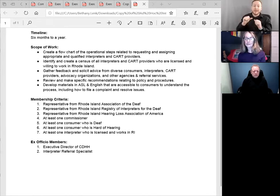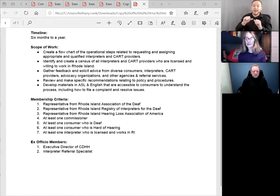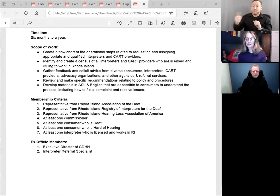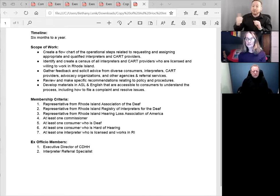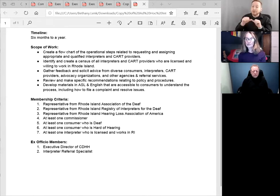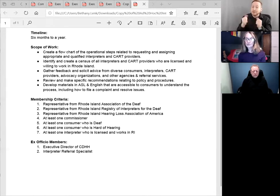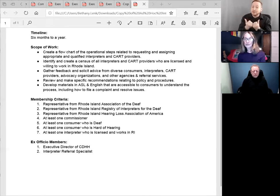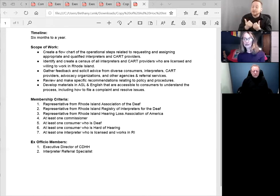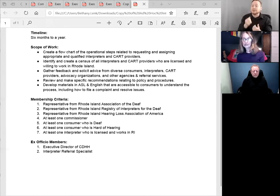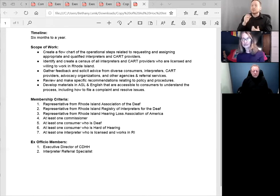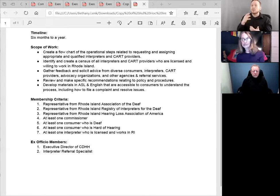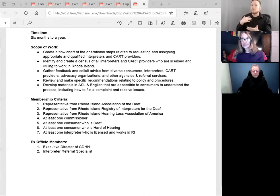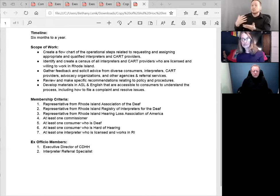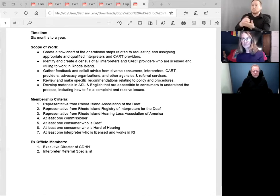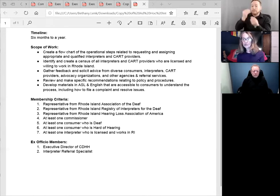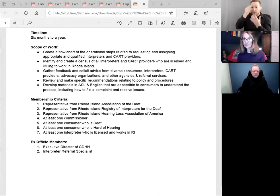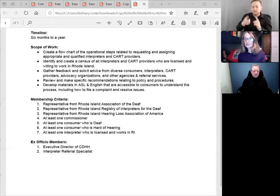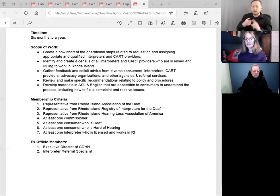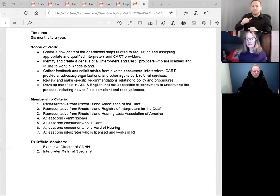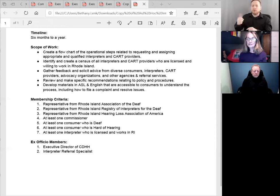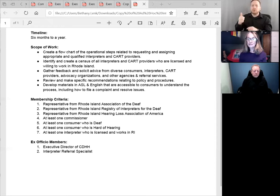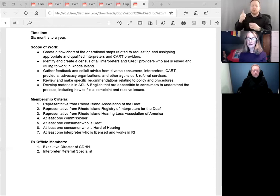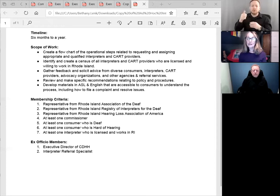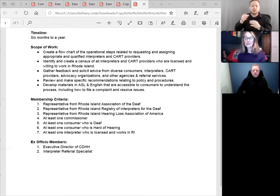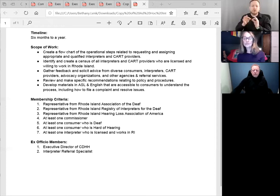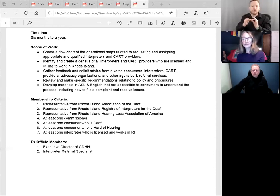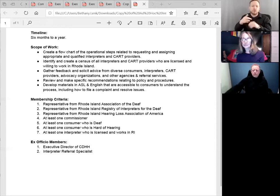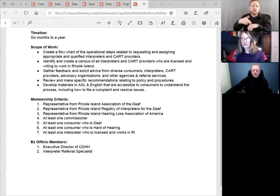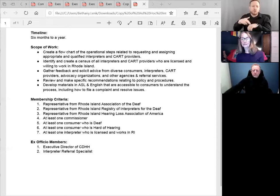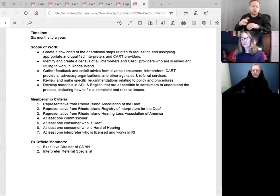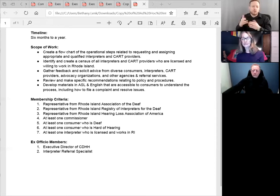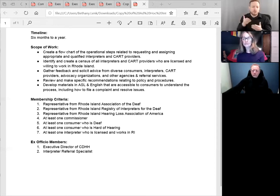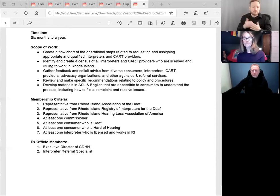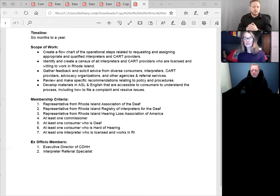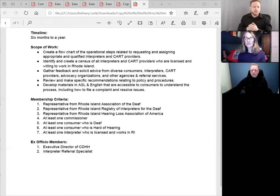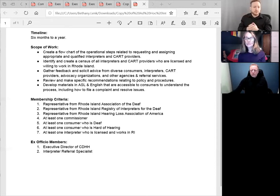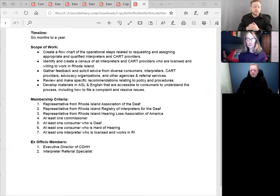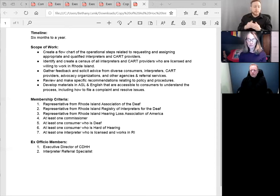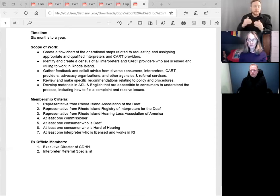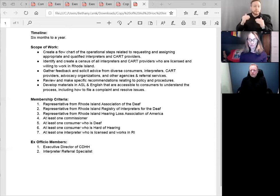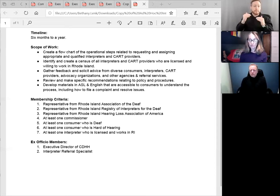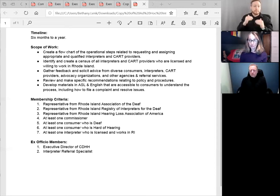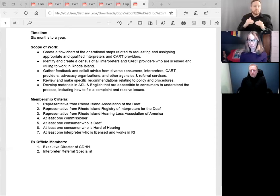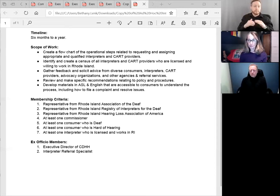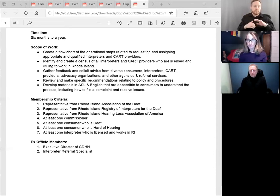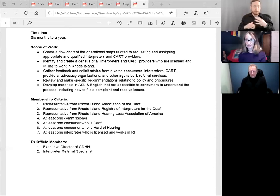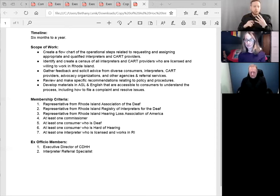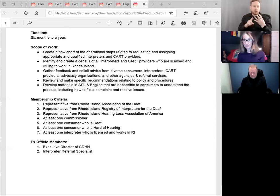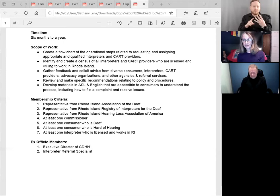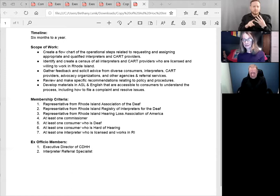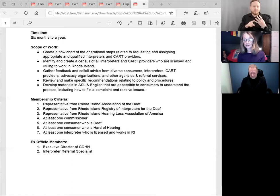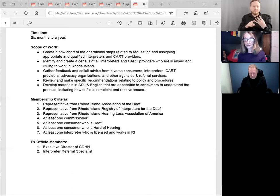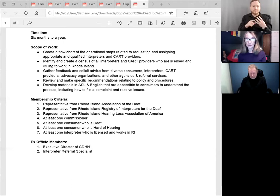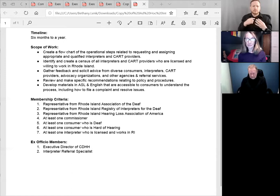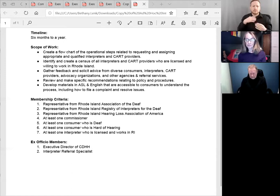We'd like to get advice from other agencies and see how they're doing, what their interpreter referral services look